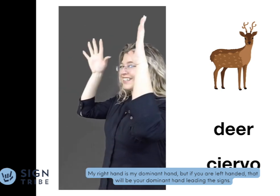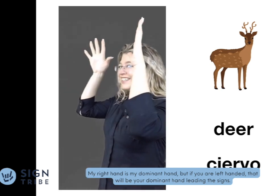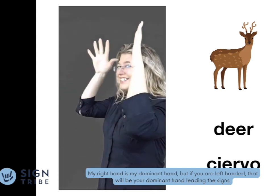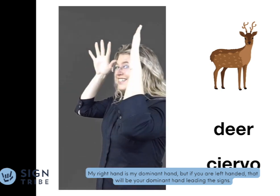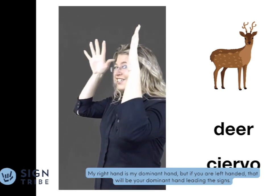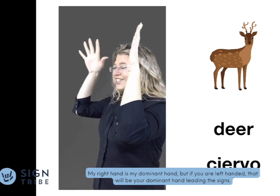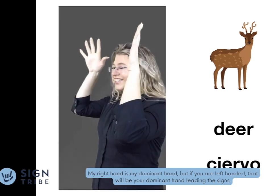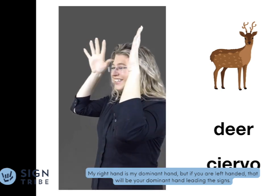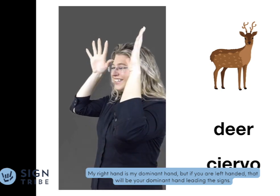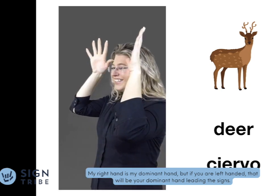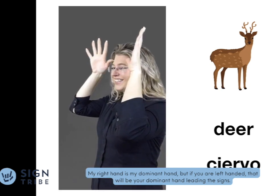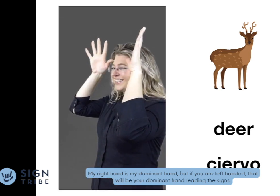Deer.